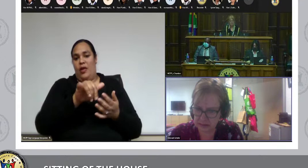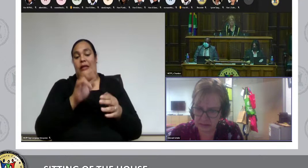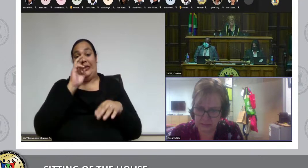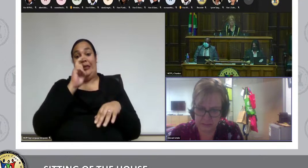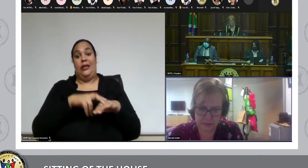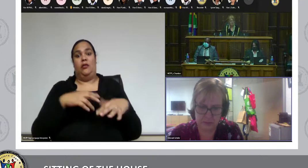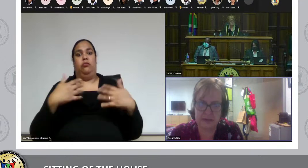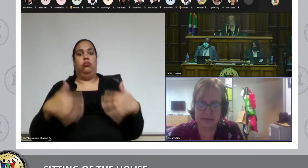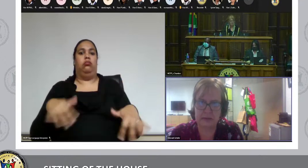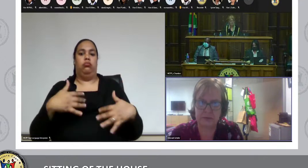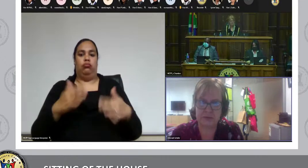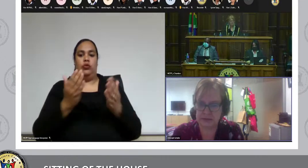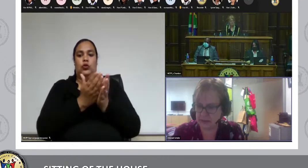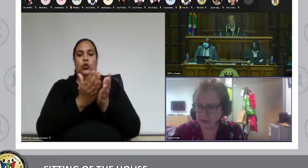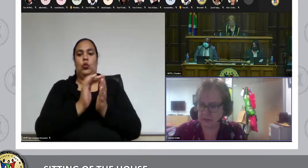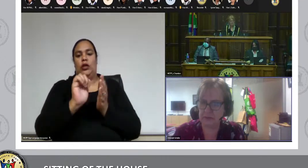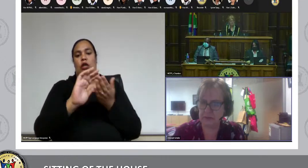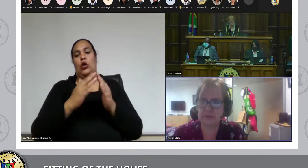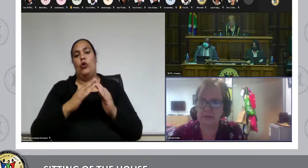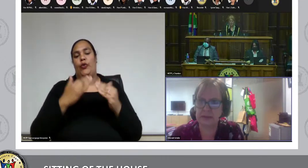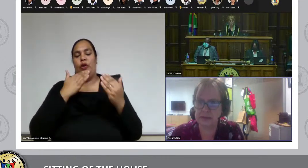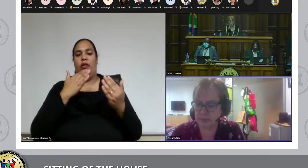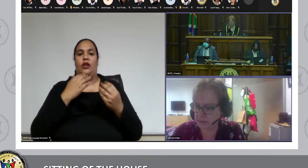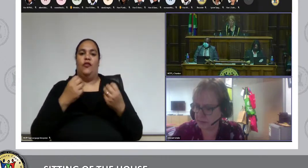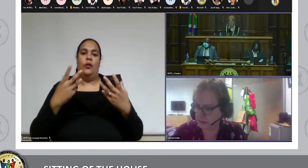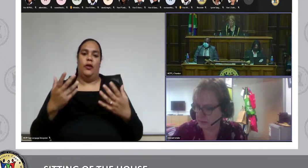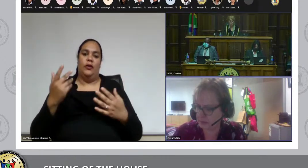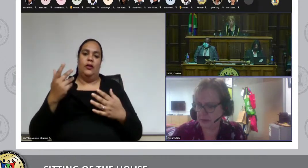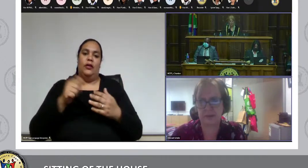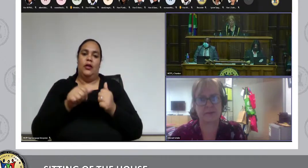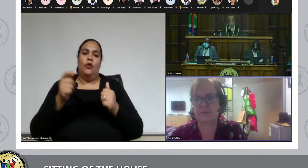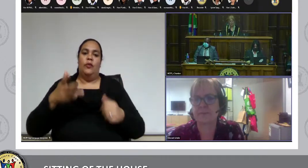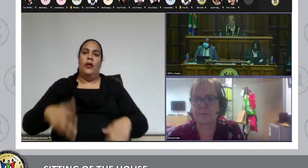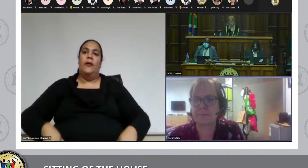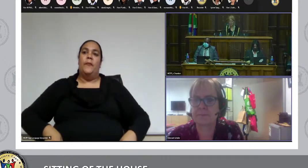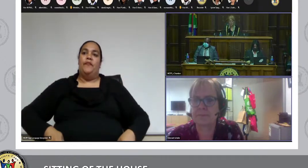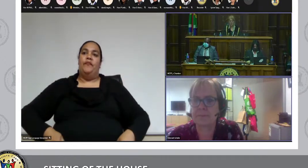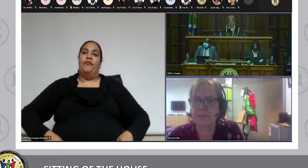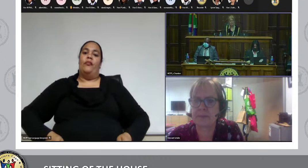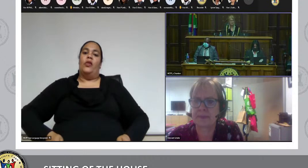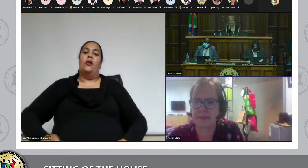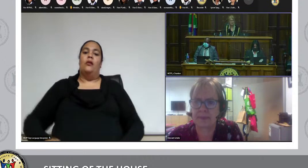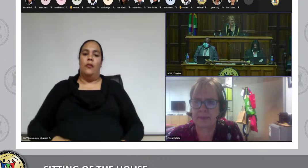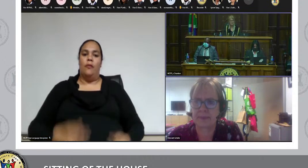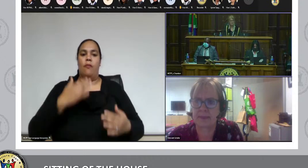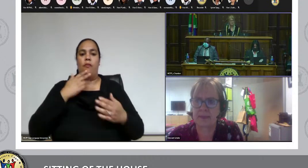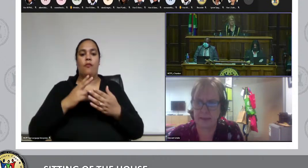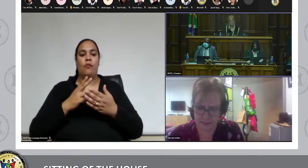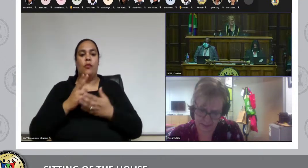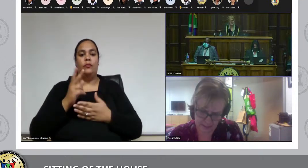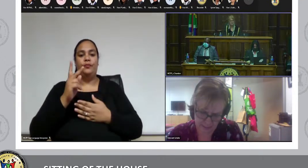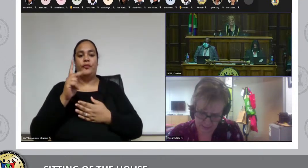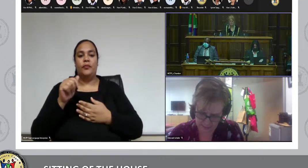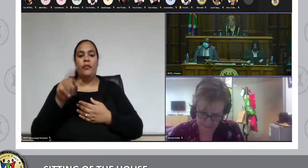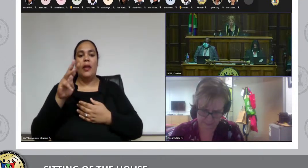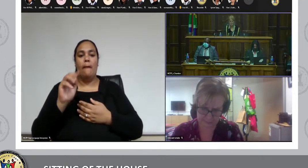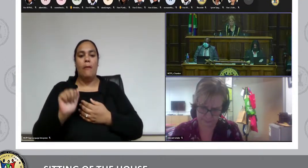needed school in that community. Thank you, Deputy Speaker. Honourable Kama.